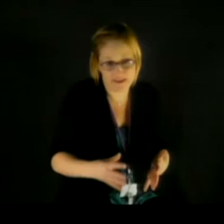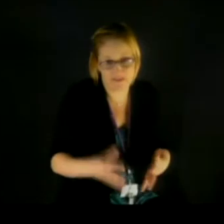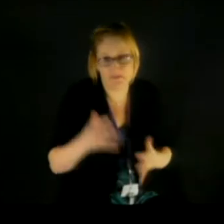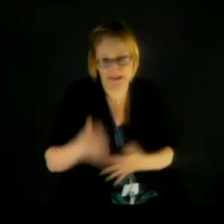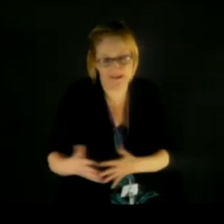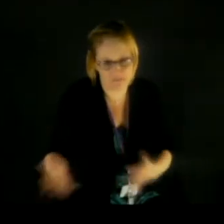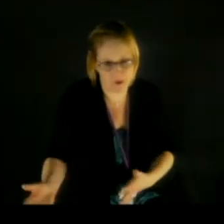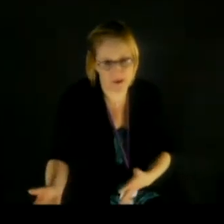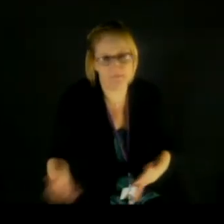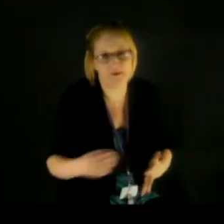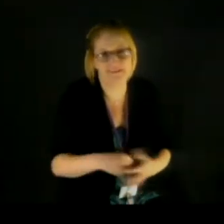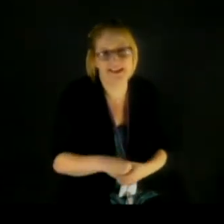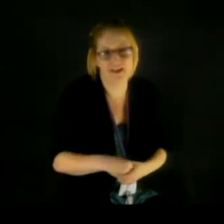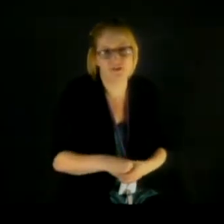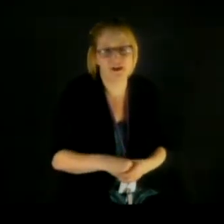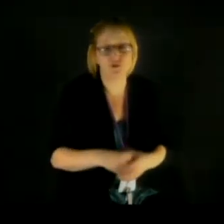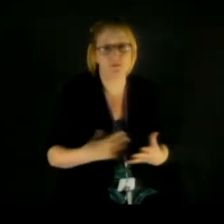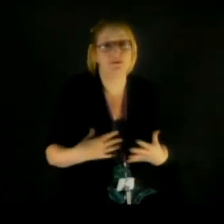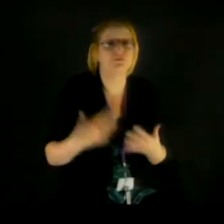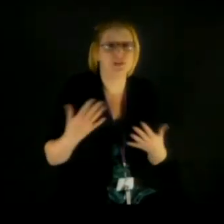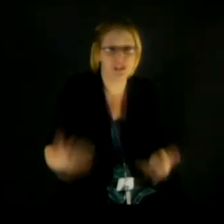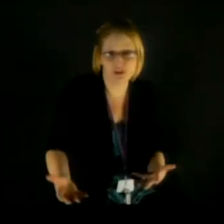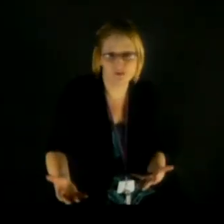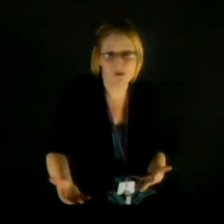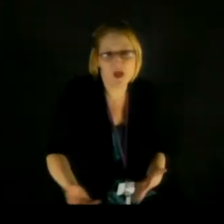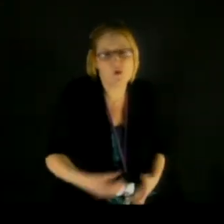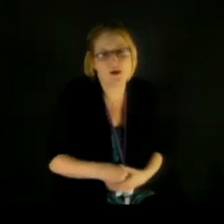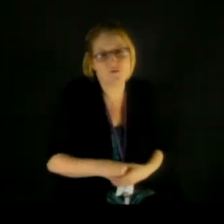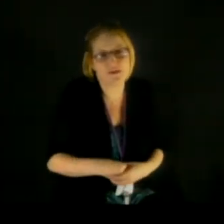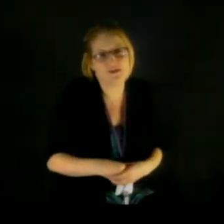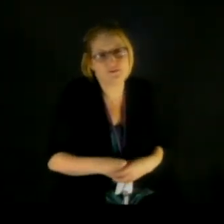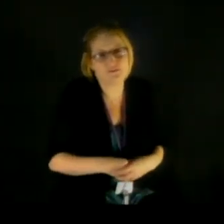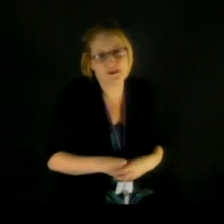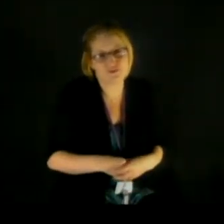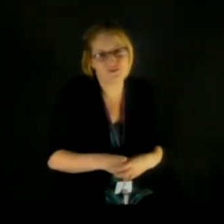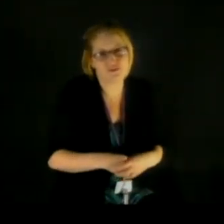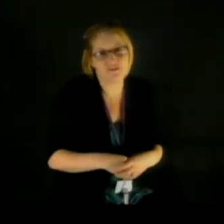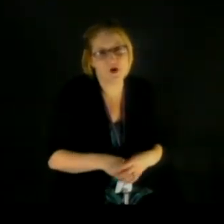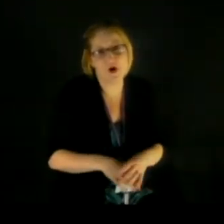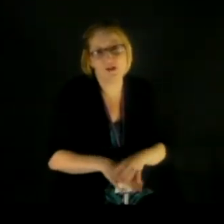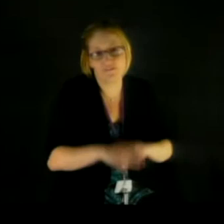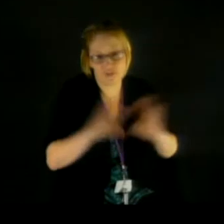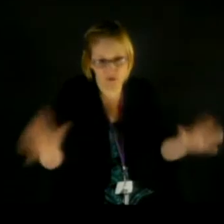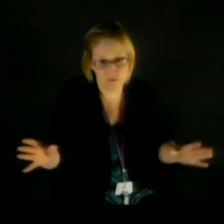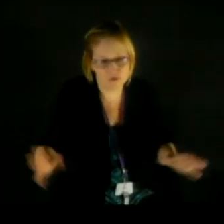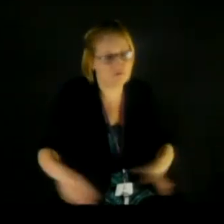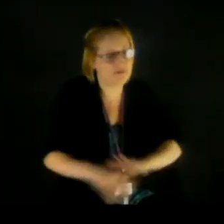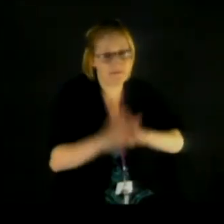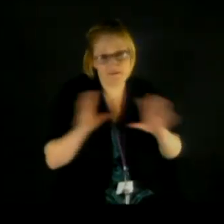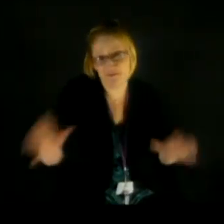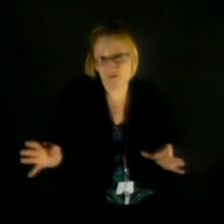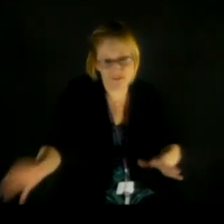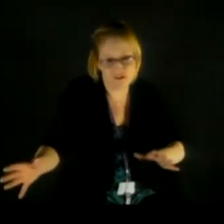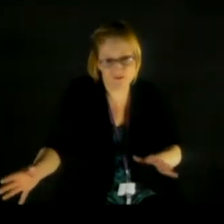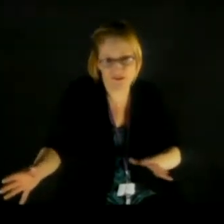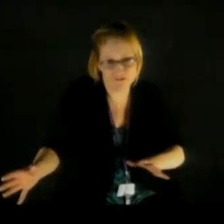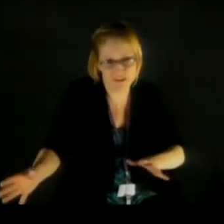the media department, puts together a tribute to you, where we include pictures of all of you, your baby photos that you submitted for the